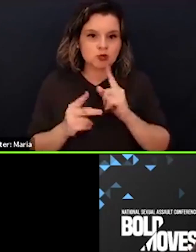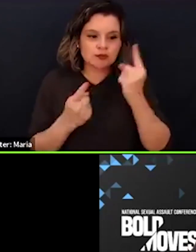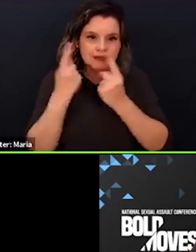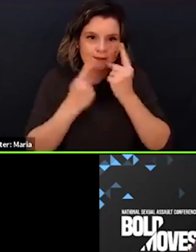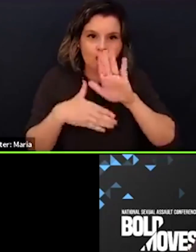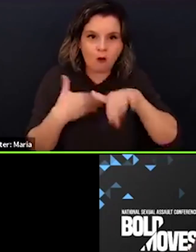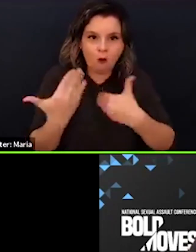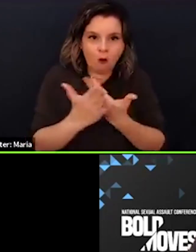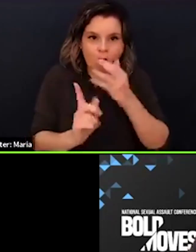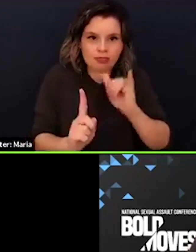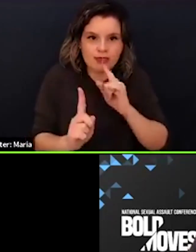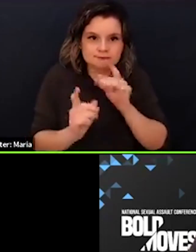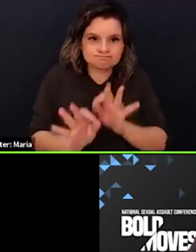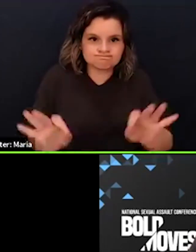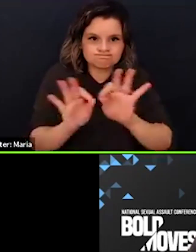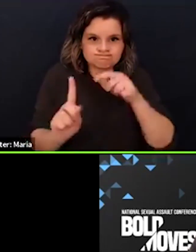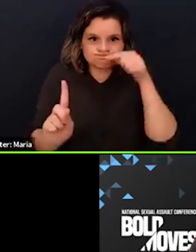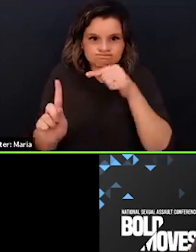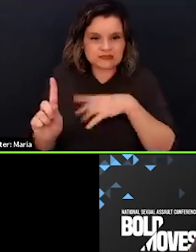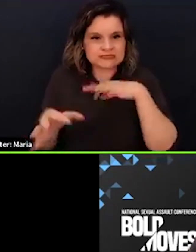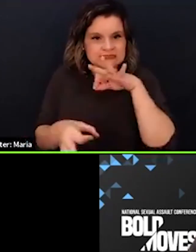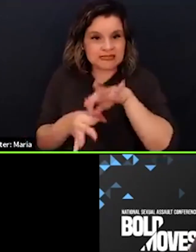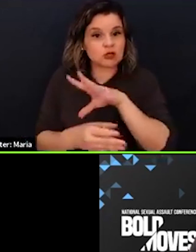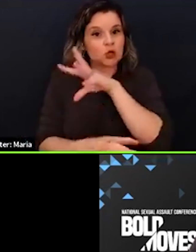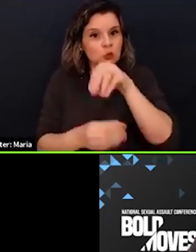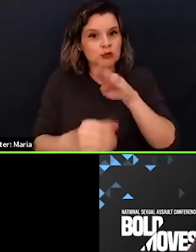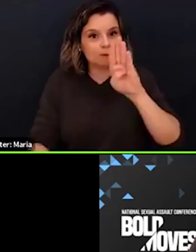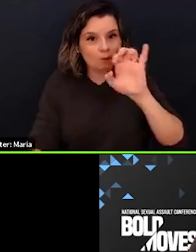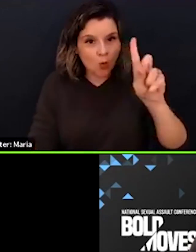that's at stake in this election, and including being